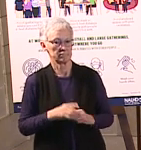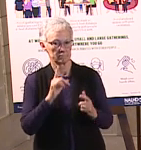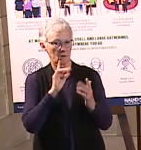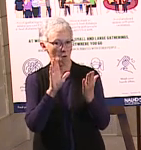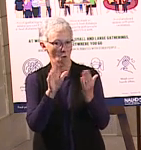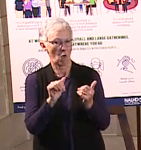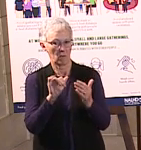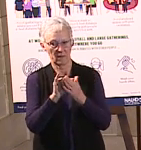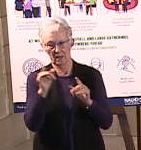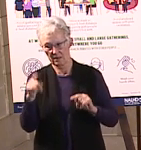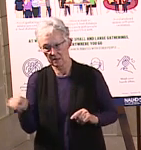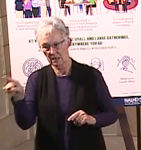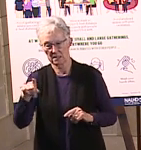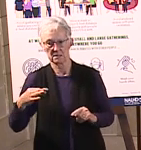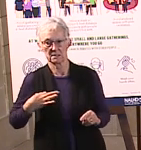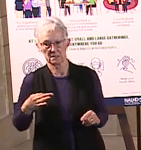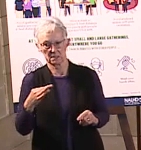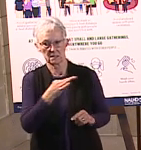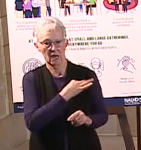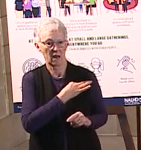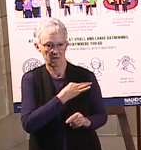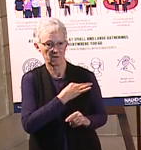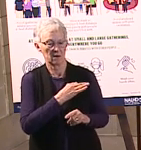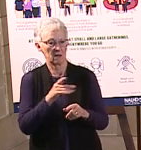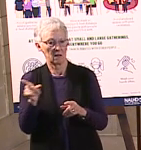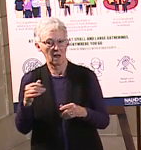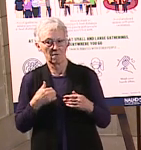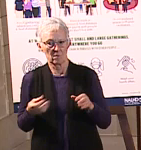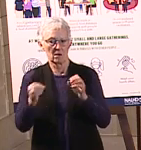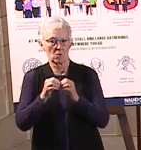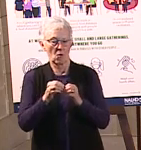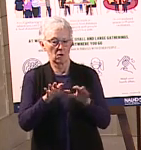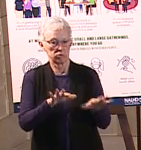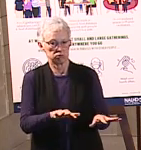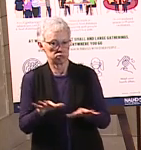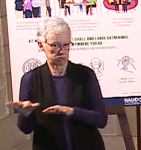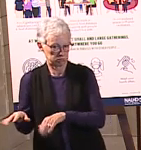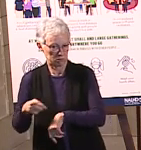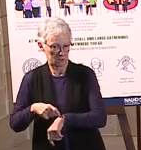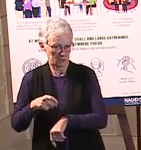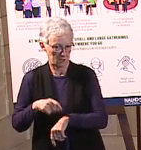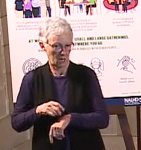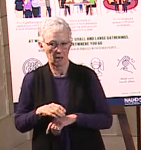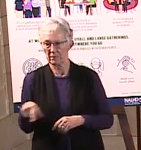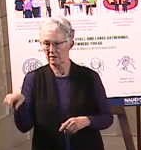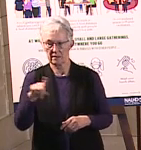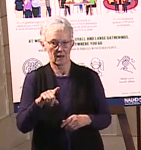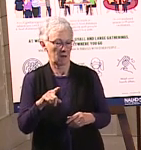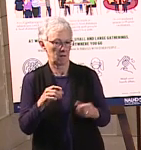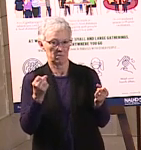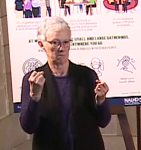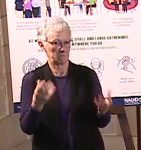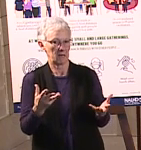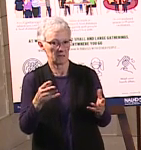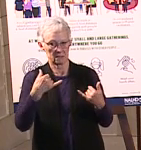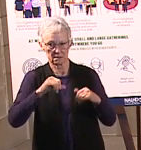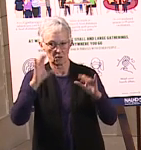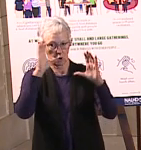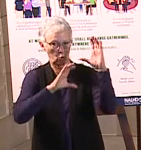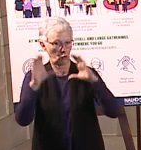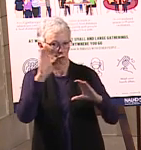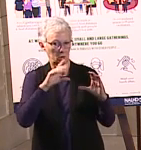some of the staff time for long-term care providers, as right now workforce shortages are significant in that